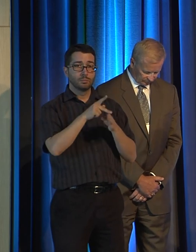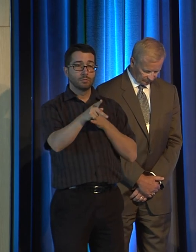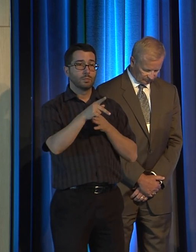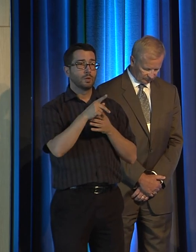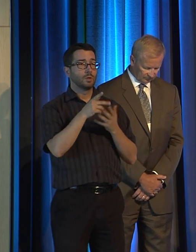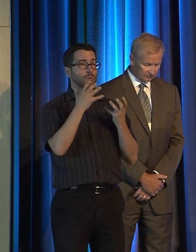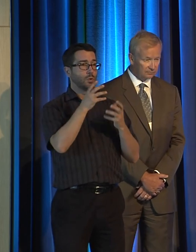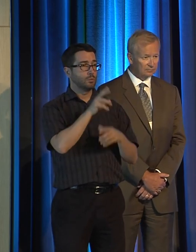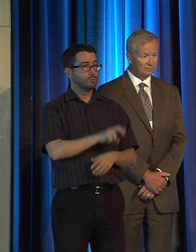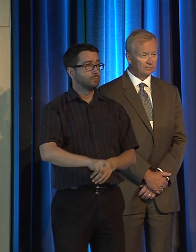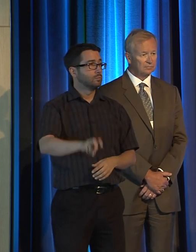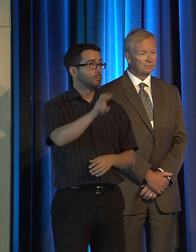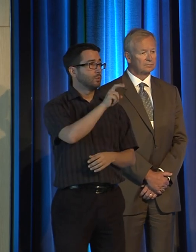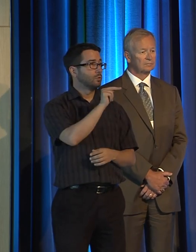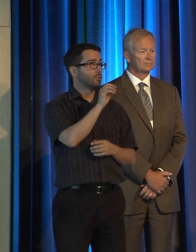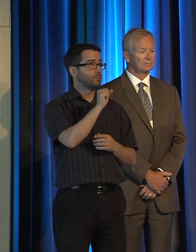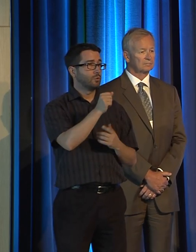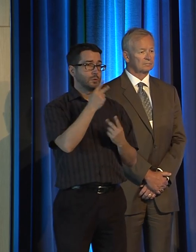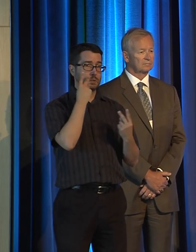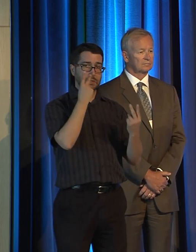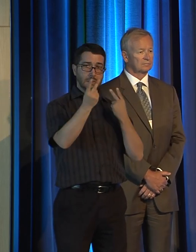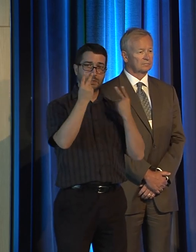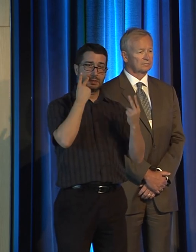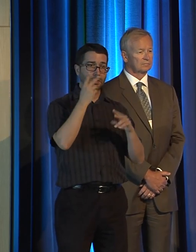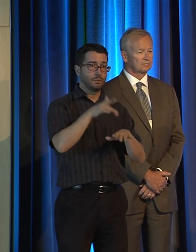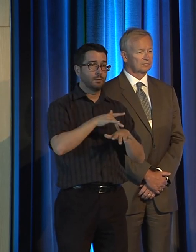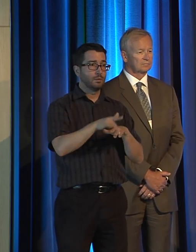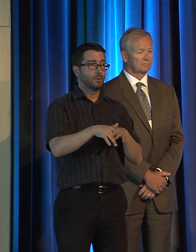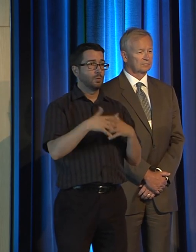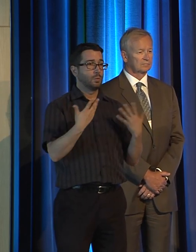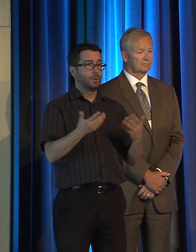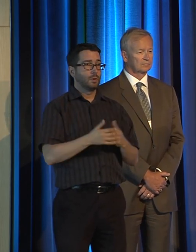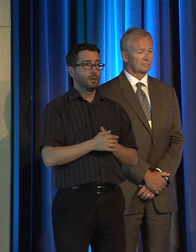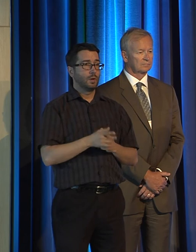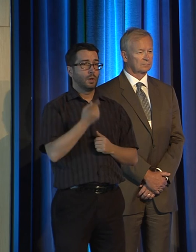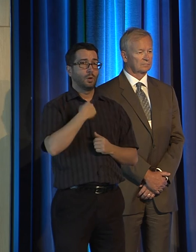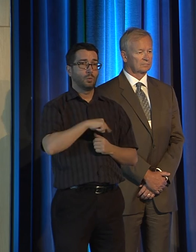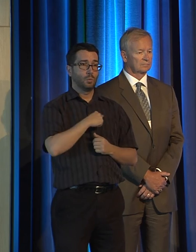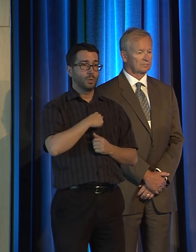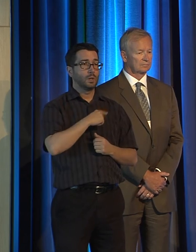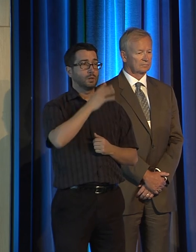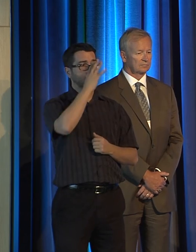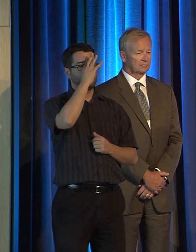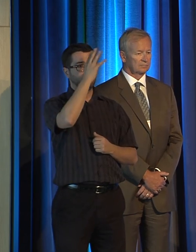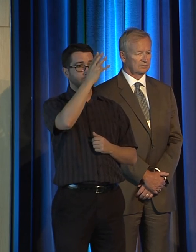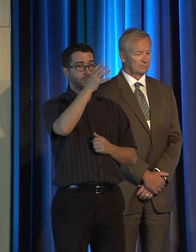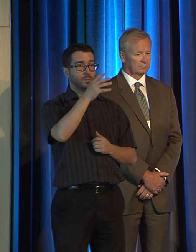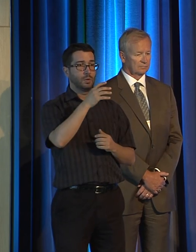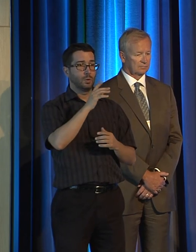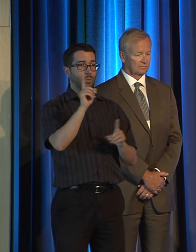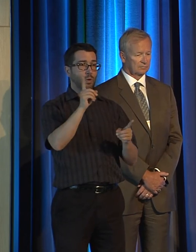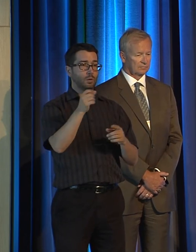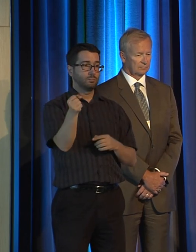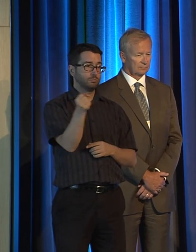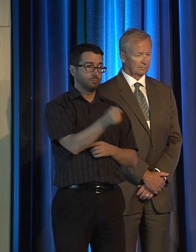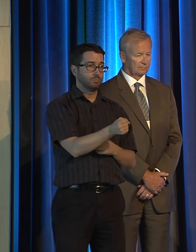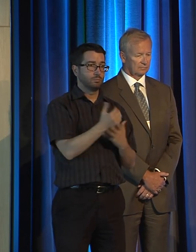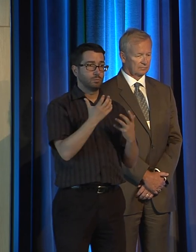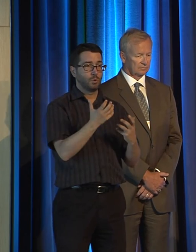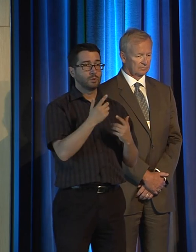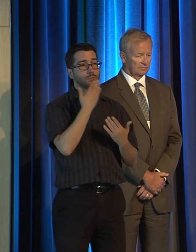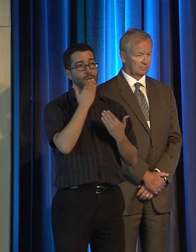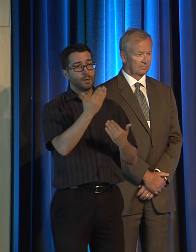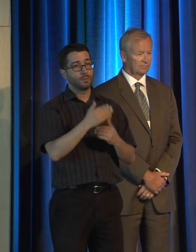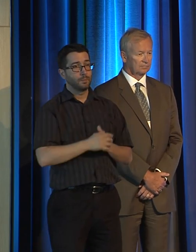what opportunities are available for them, it's up to us to create the place that they want to be. So thank you for raising that. It's very